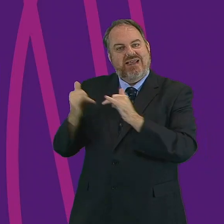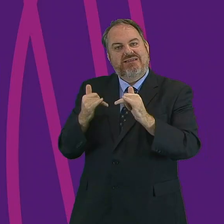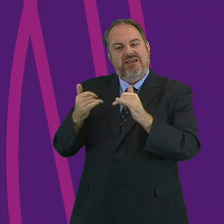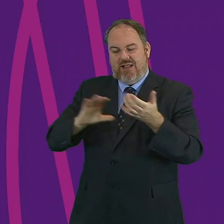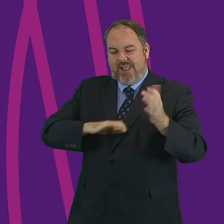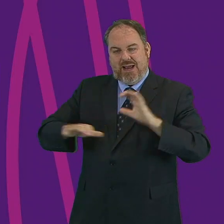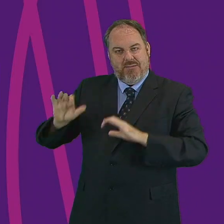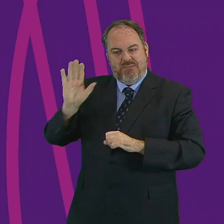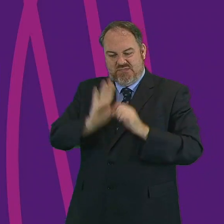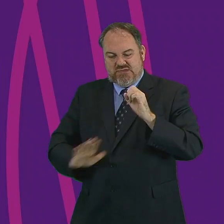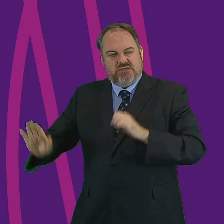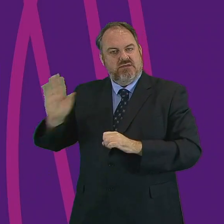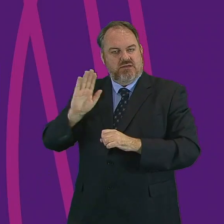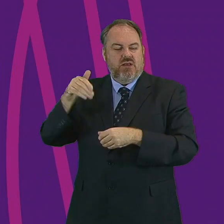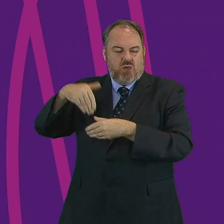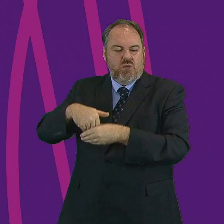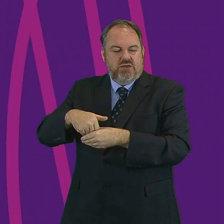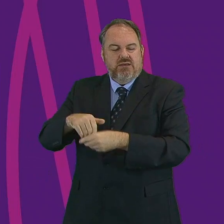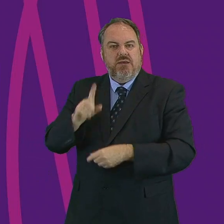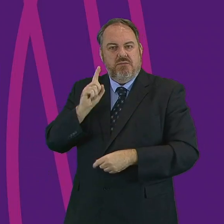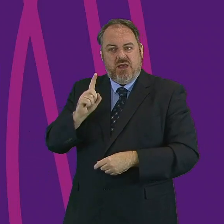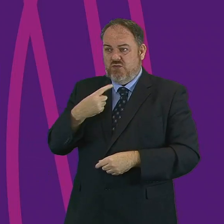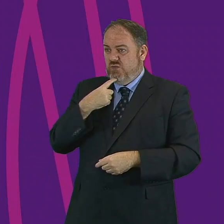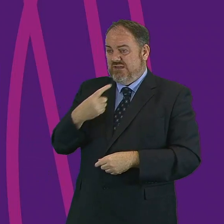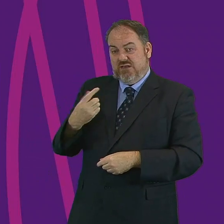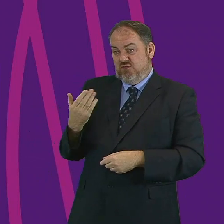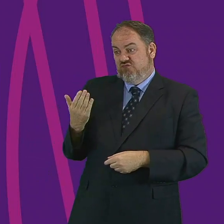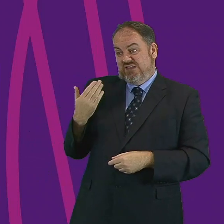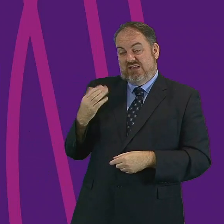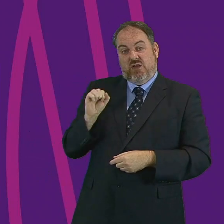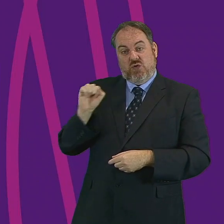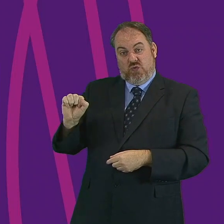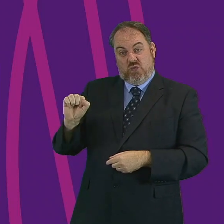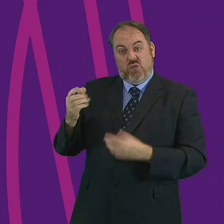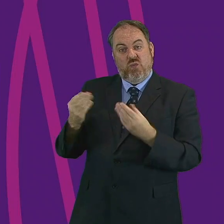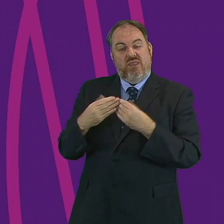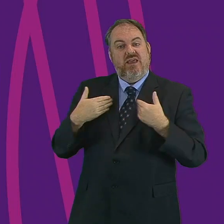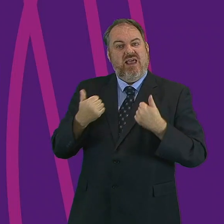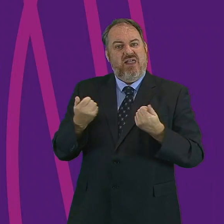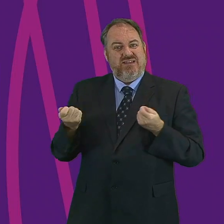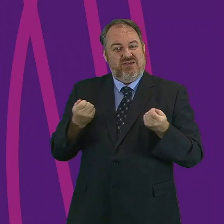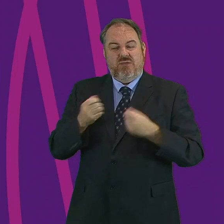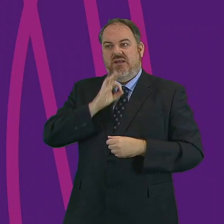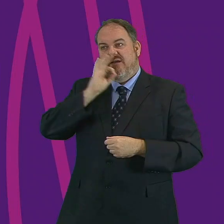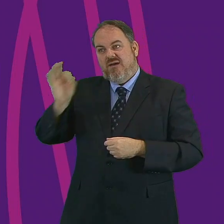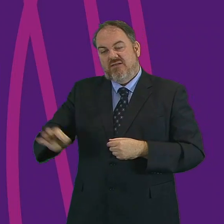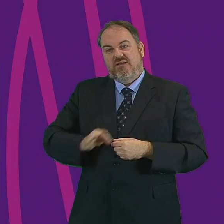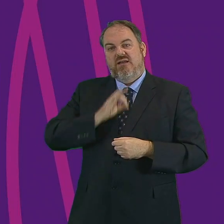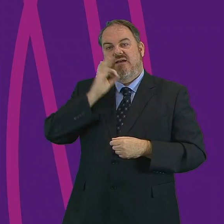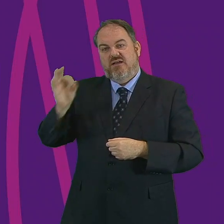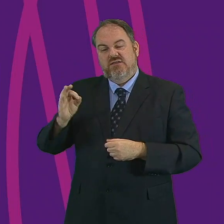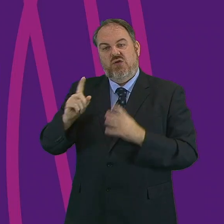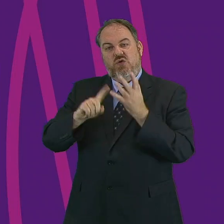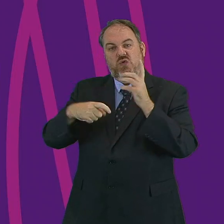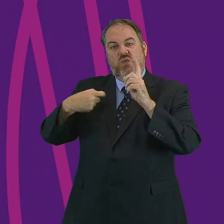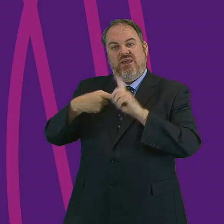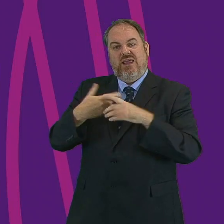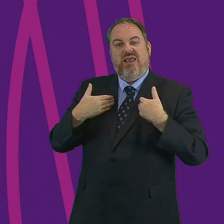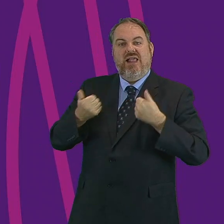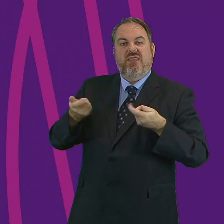the First Minister has said in the last few days that she and her Health Secretary have spoken repeatedly to the UK's Health